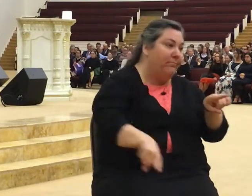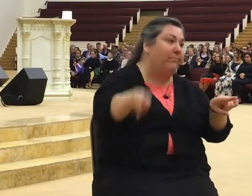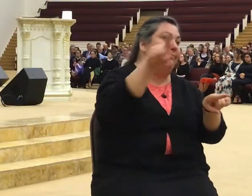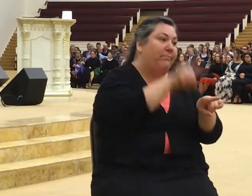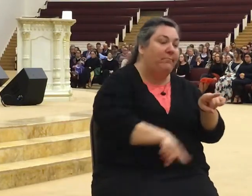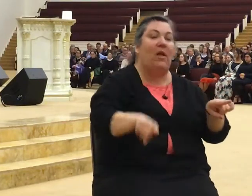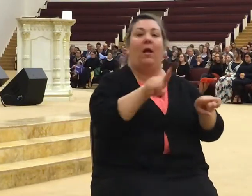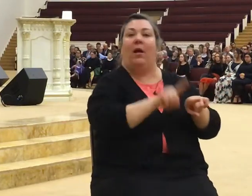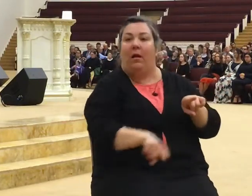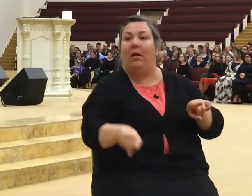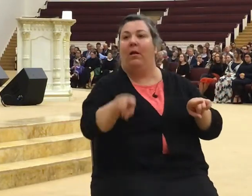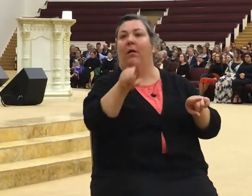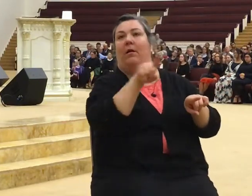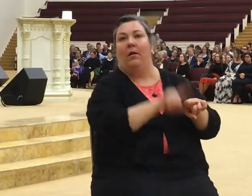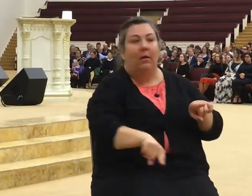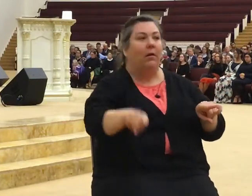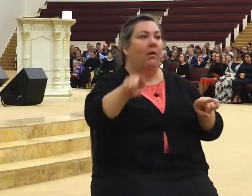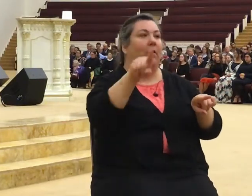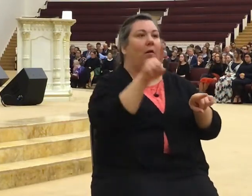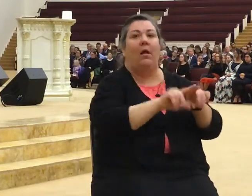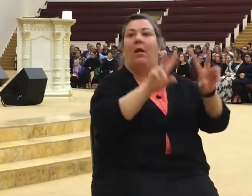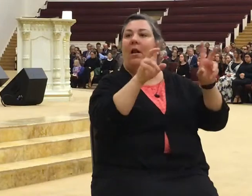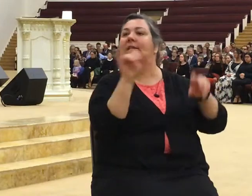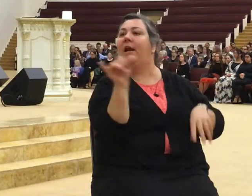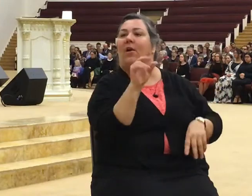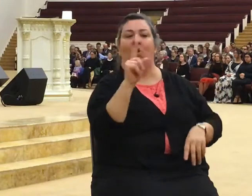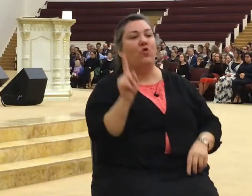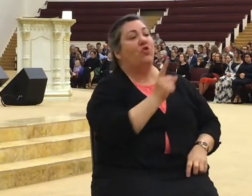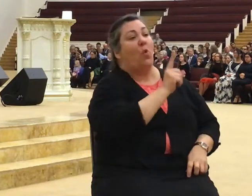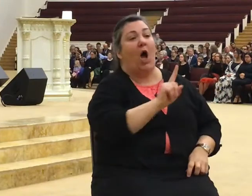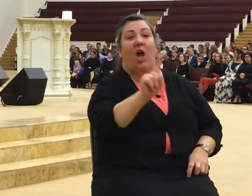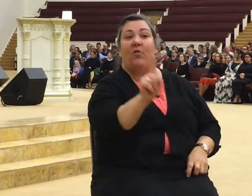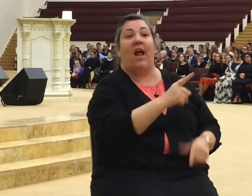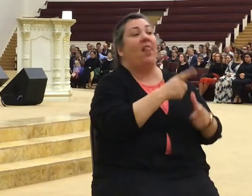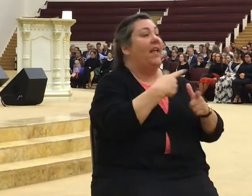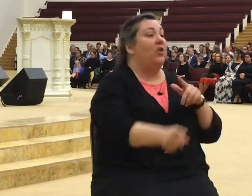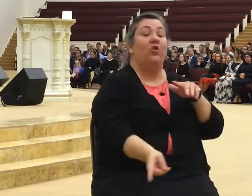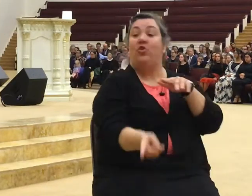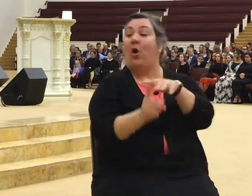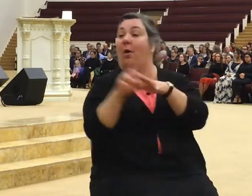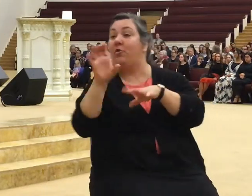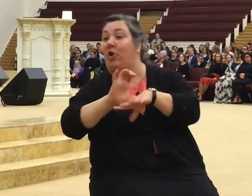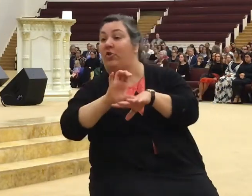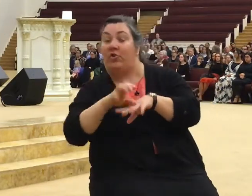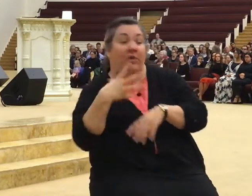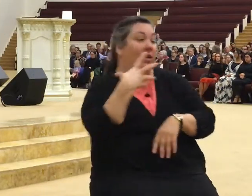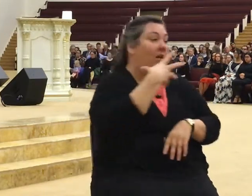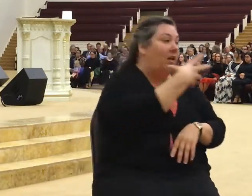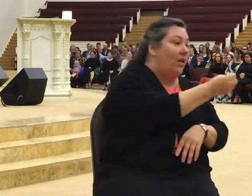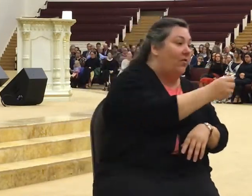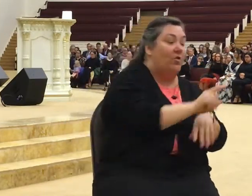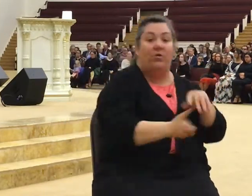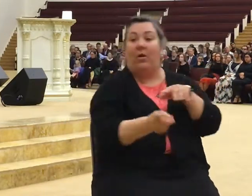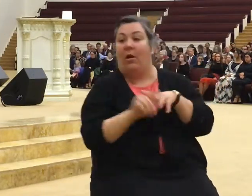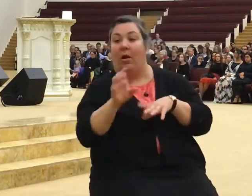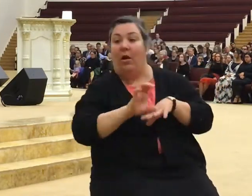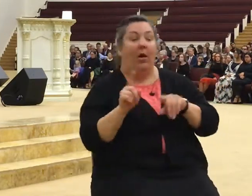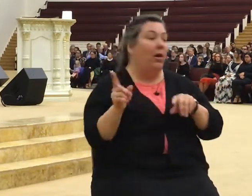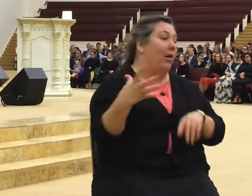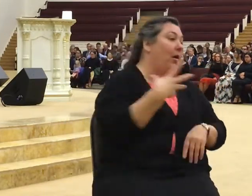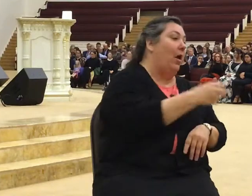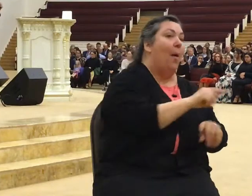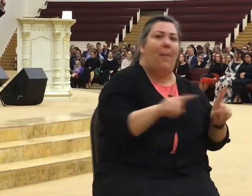again. And you're just wandering, wandering, wandering, wandering. And you show up and you come back, you go in, you go out, and you never really get to